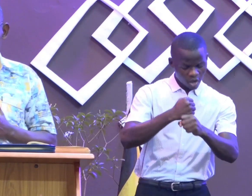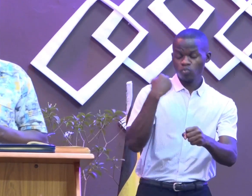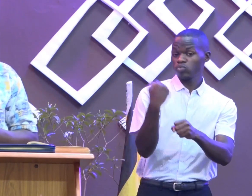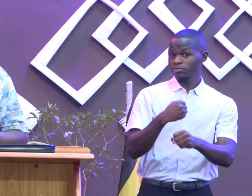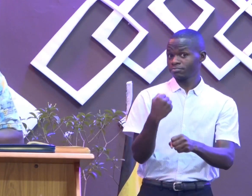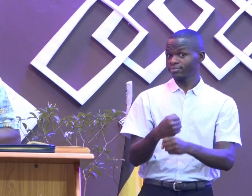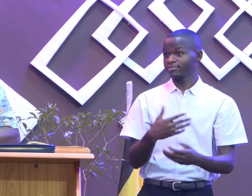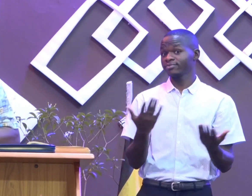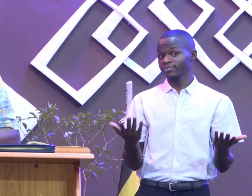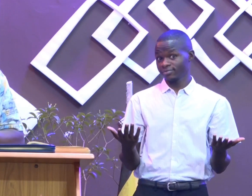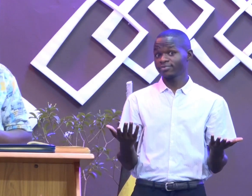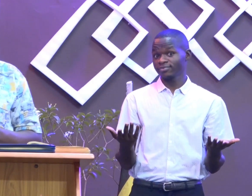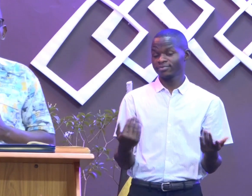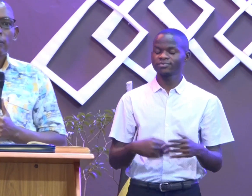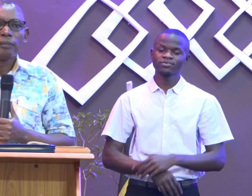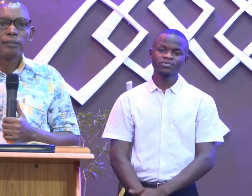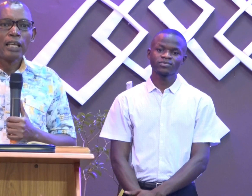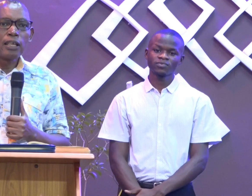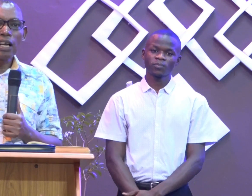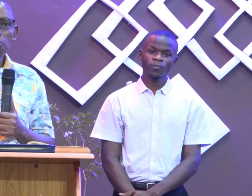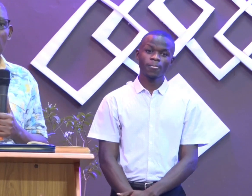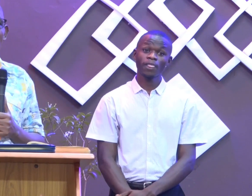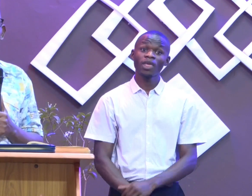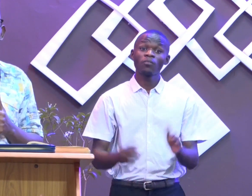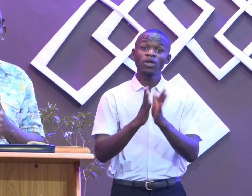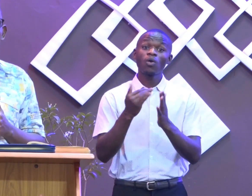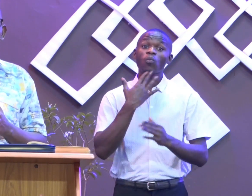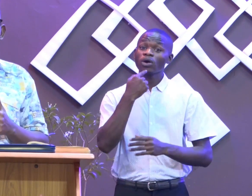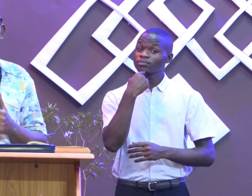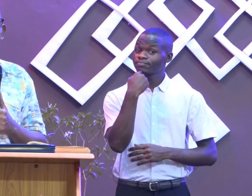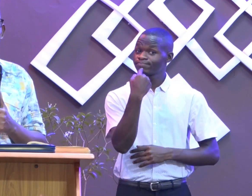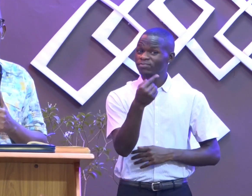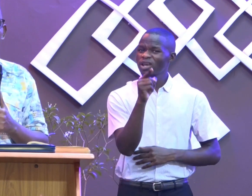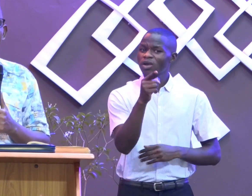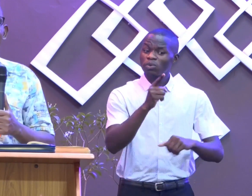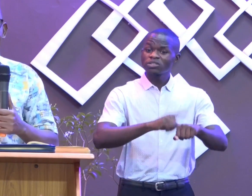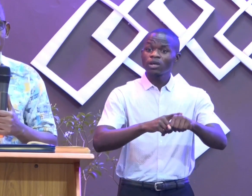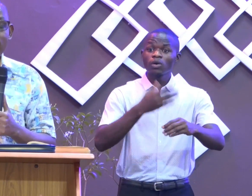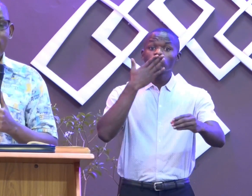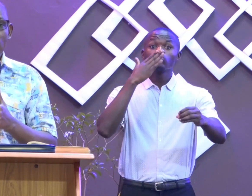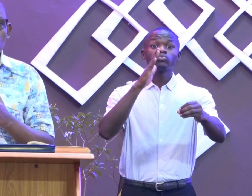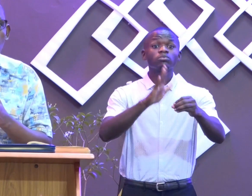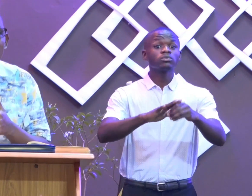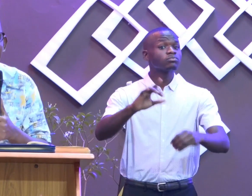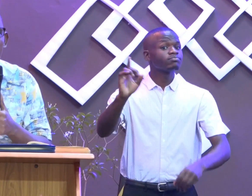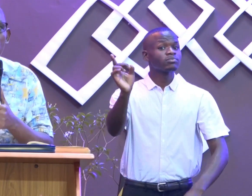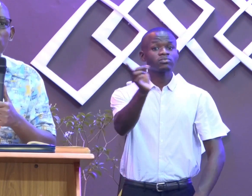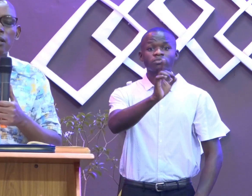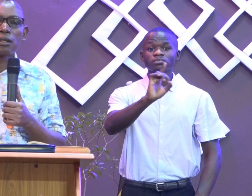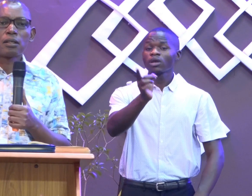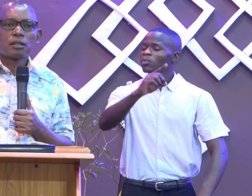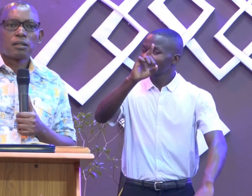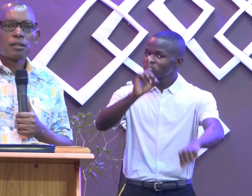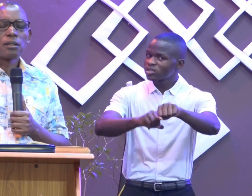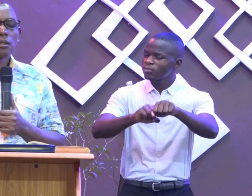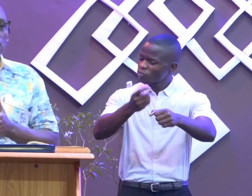category of people who keep promising, I'll do it tomorrow, I'll do it the other year. I want to